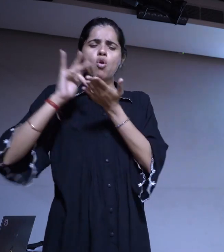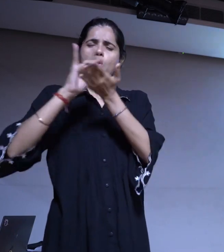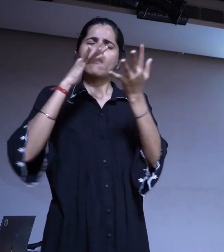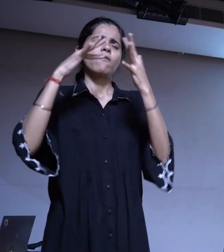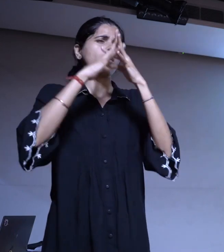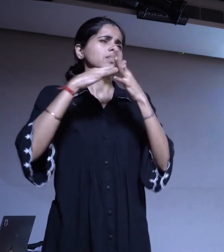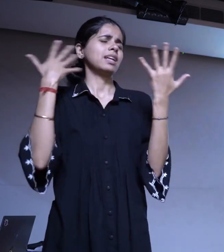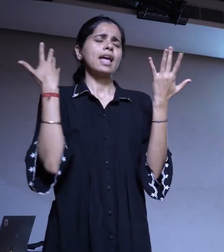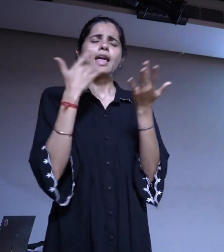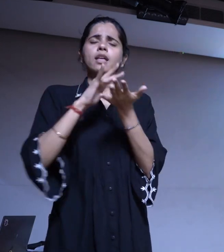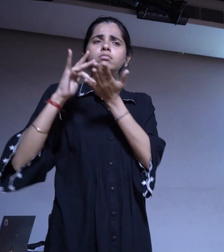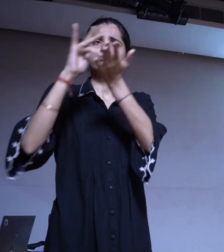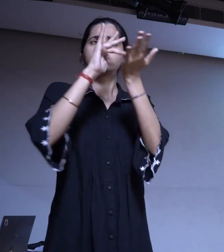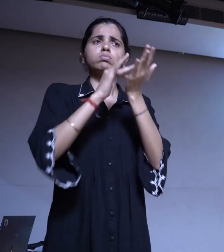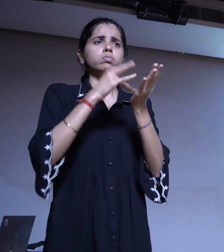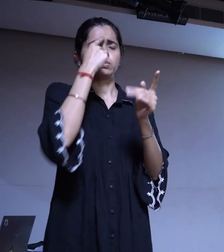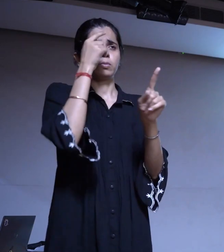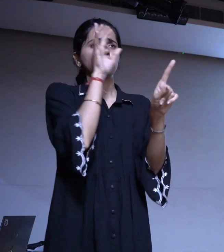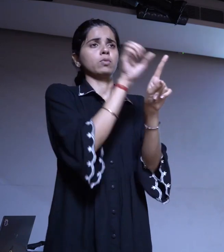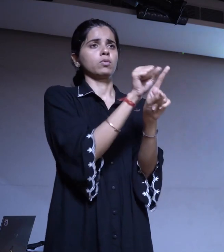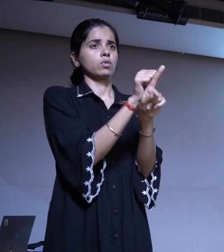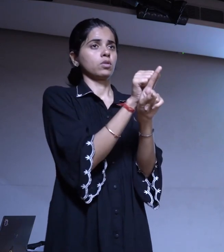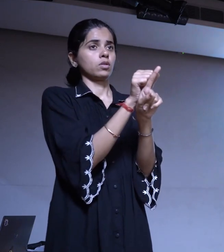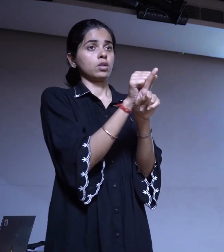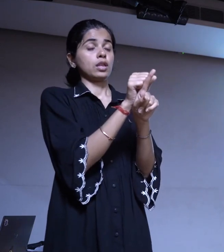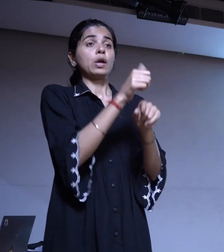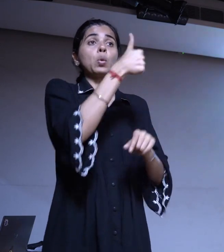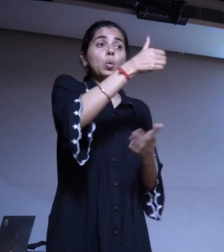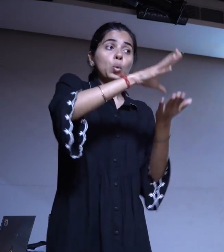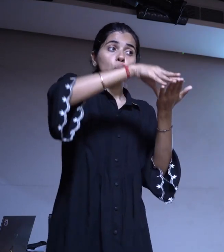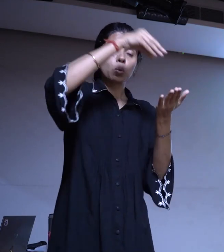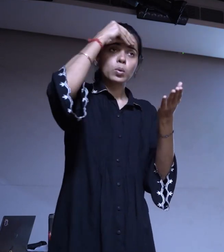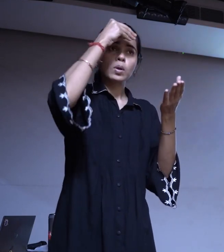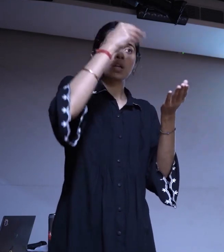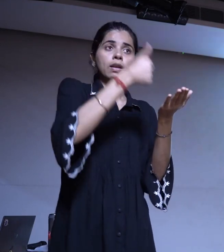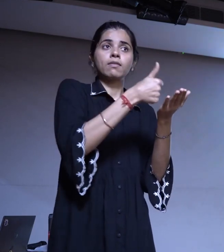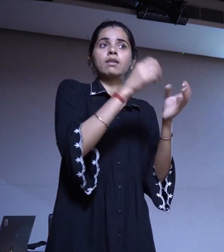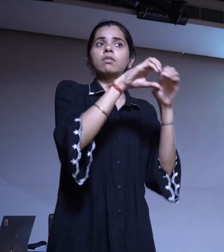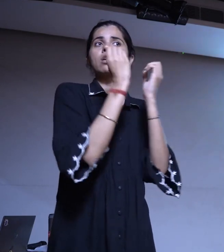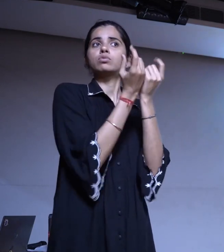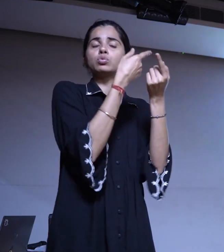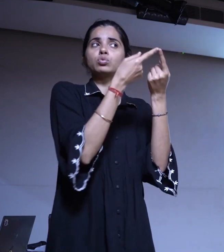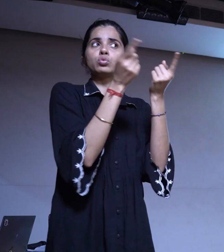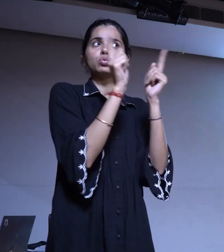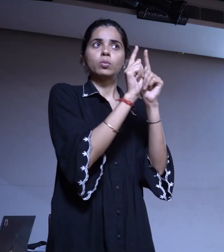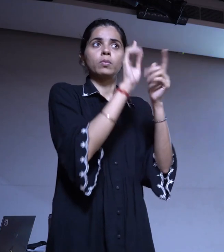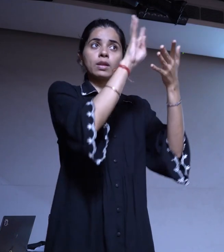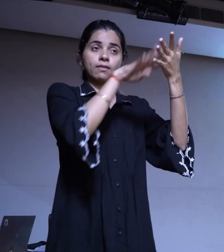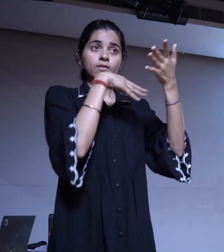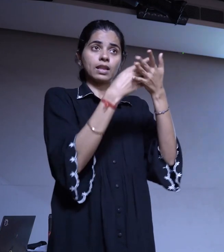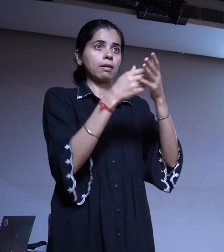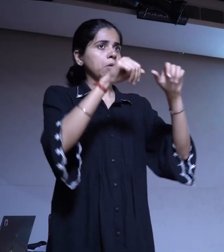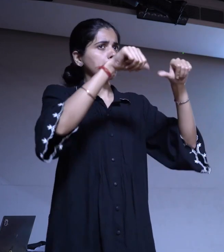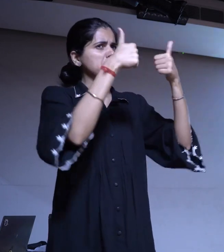the world the extreme right which is the good Learners are kids who are doing well in class in their